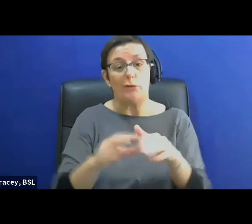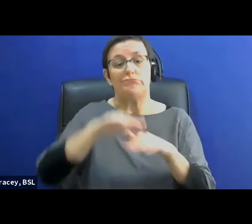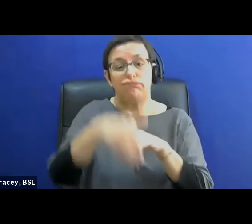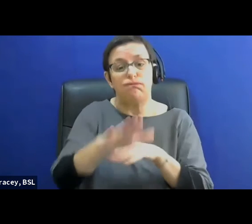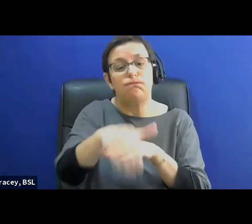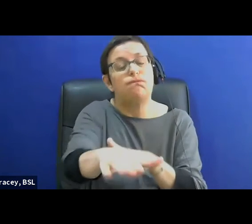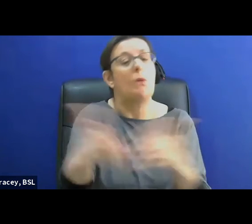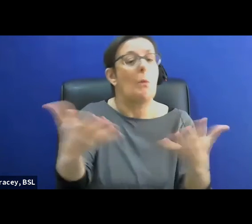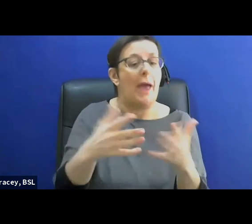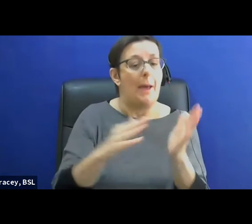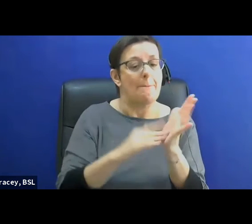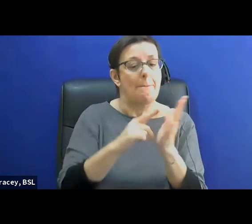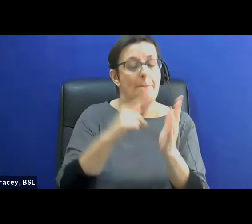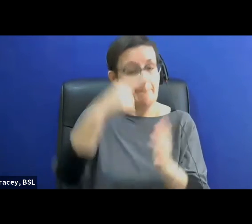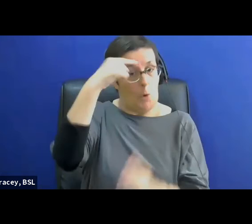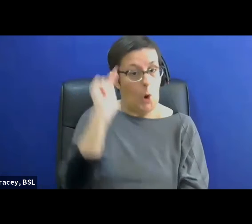please.